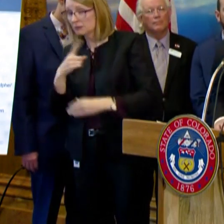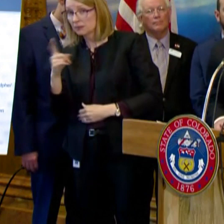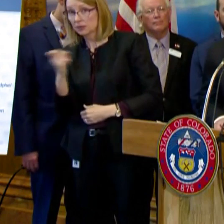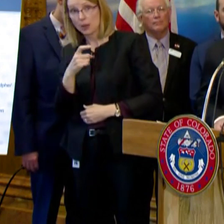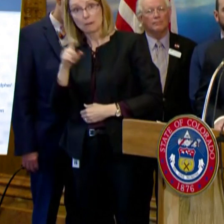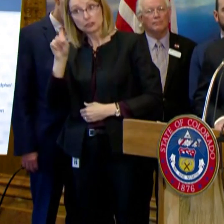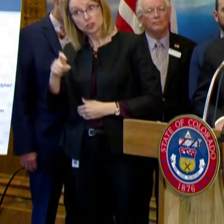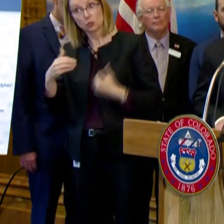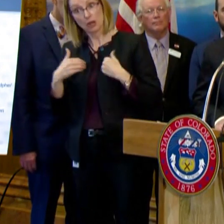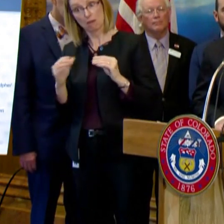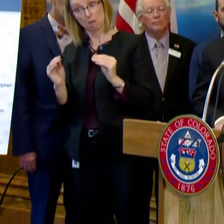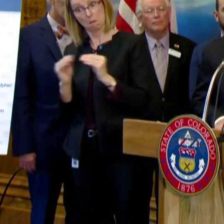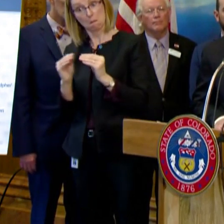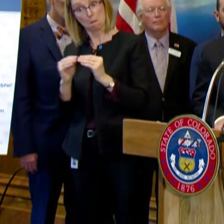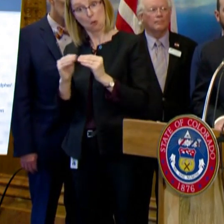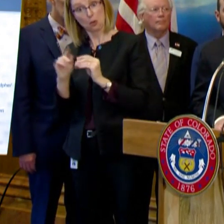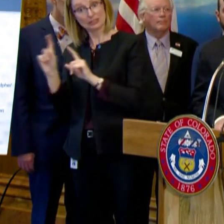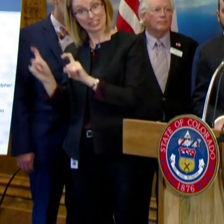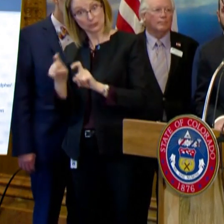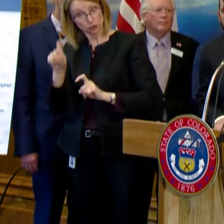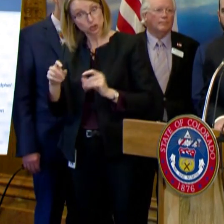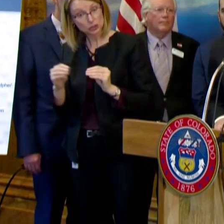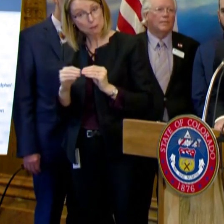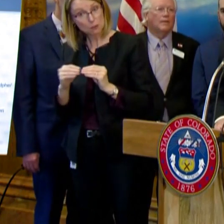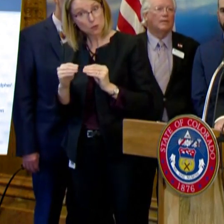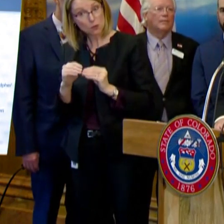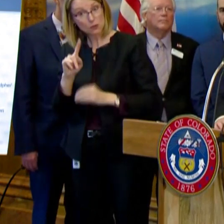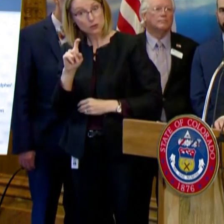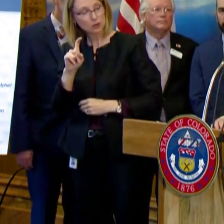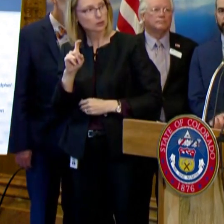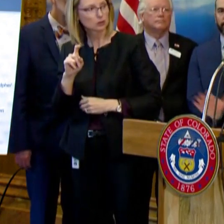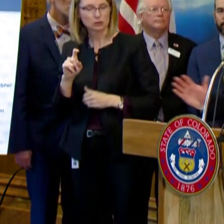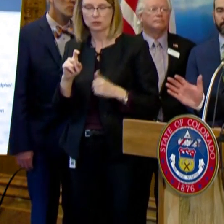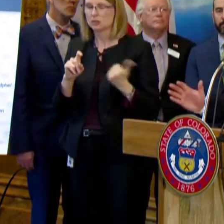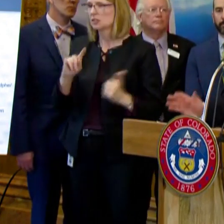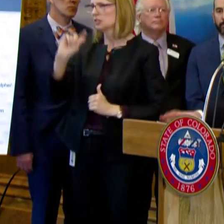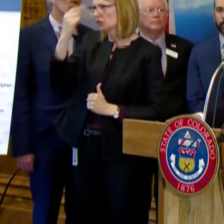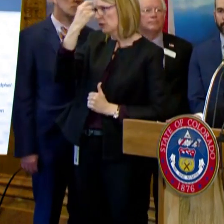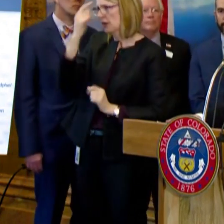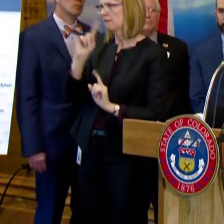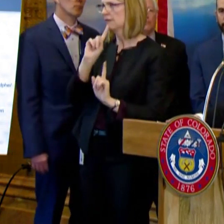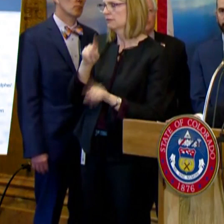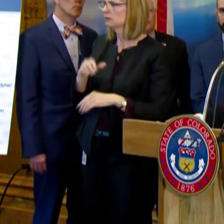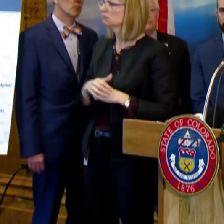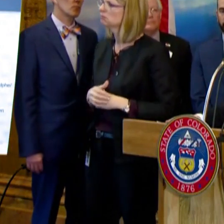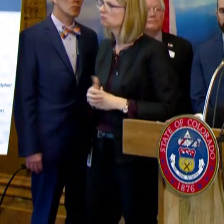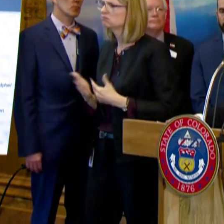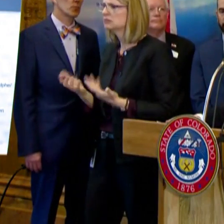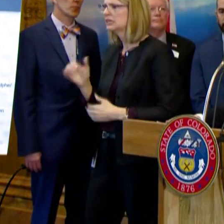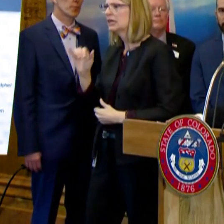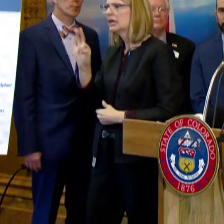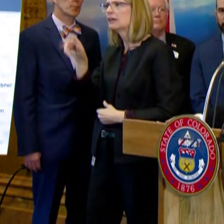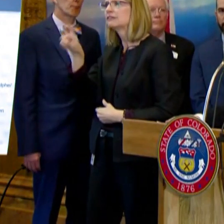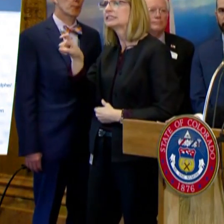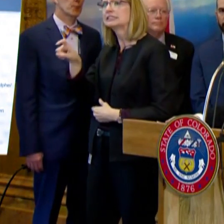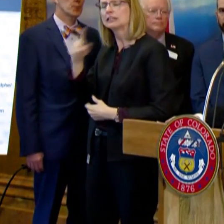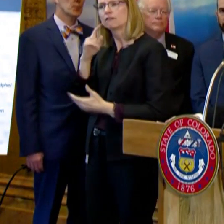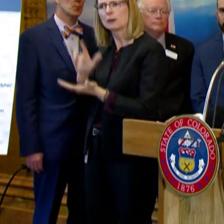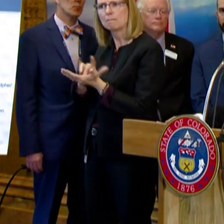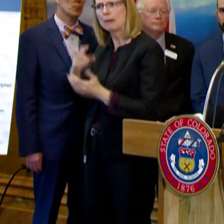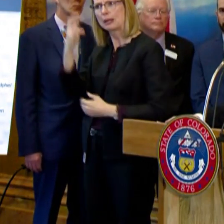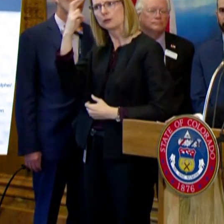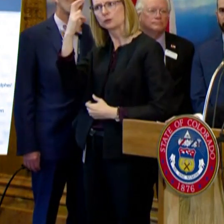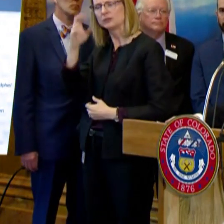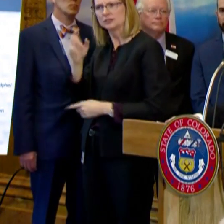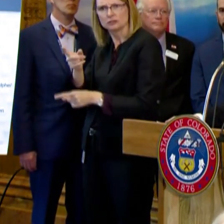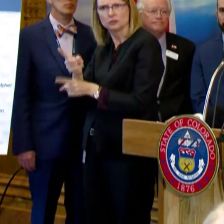expanded testing, and should we be doing more testing? Again, those will be medically indicated. The criteria have been broadened. It's not just people who